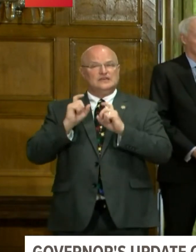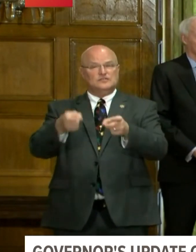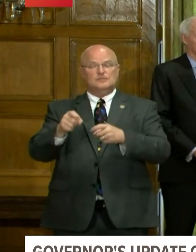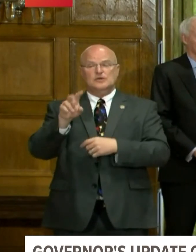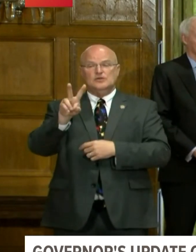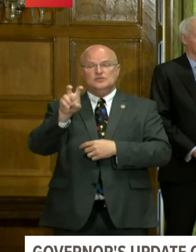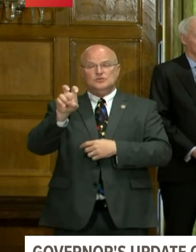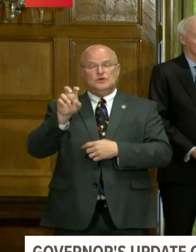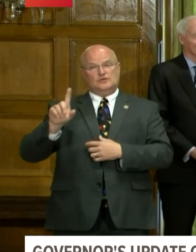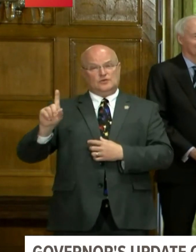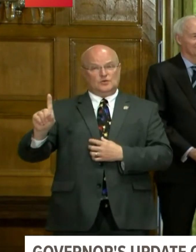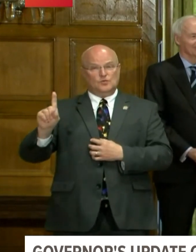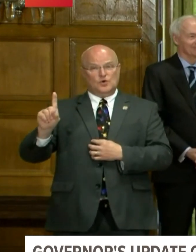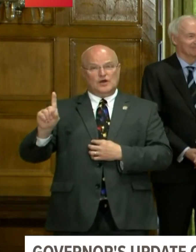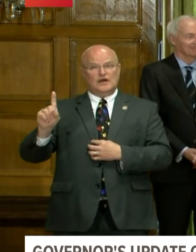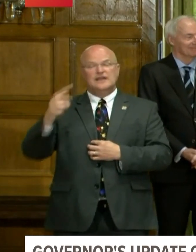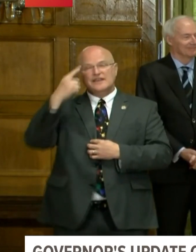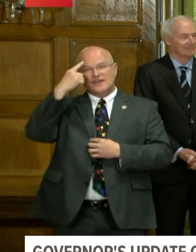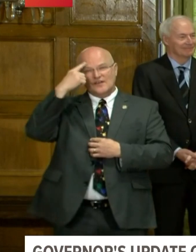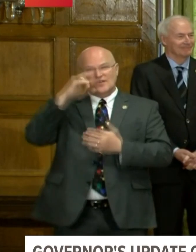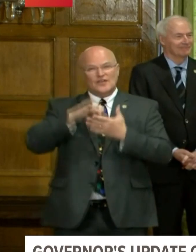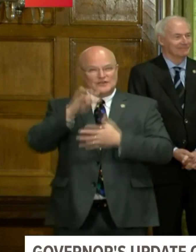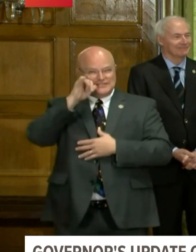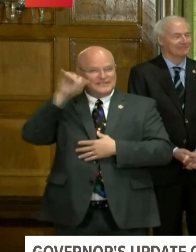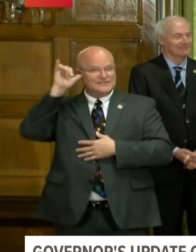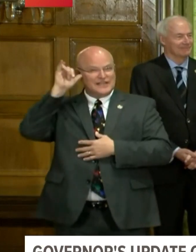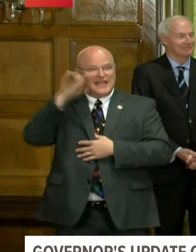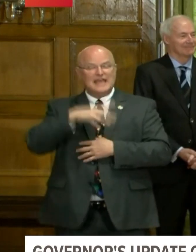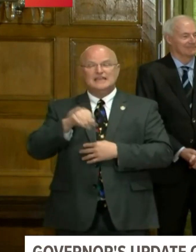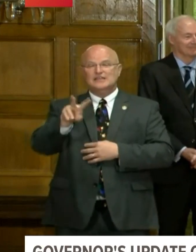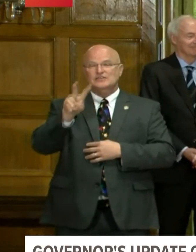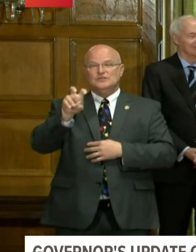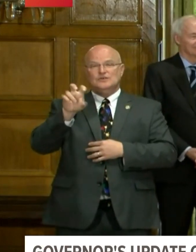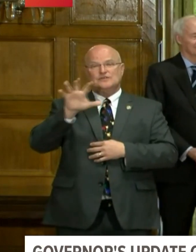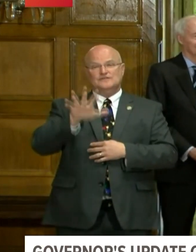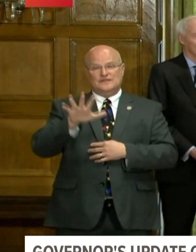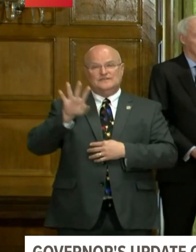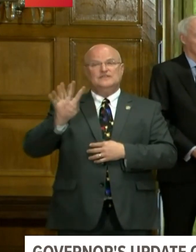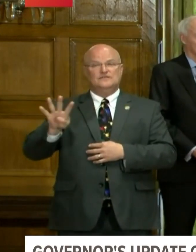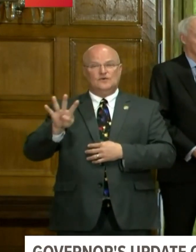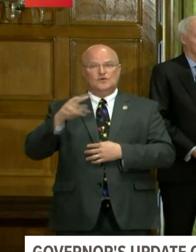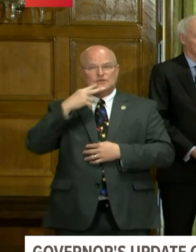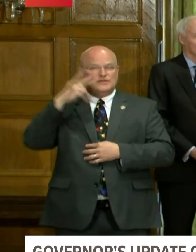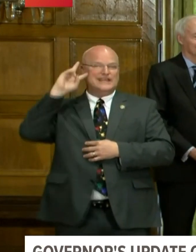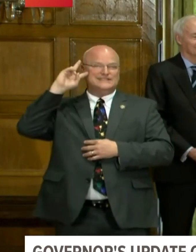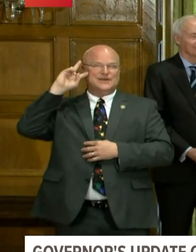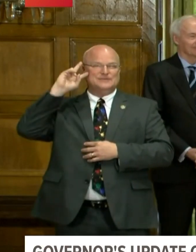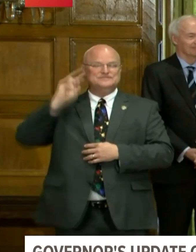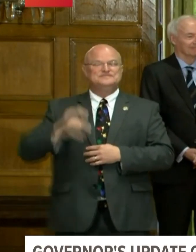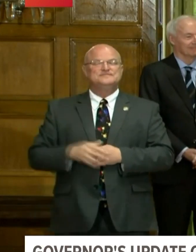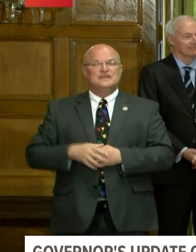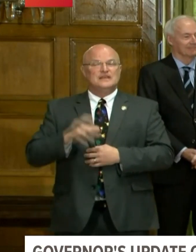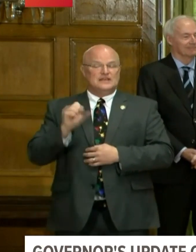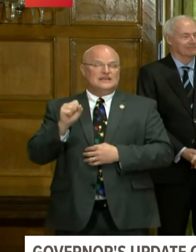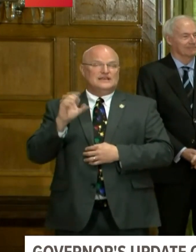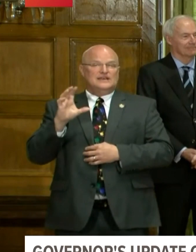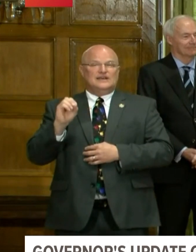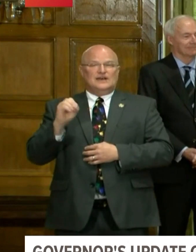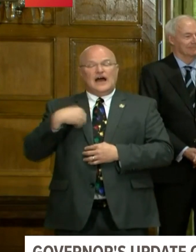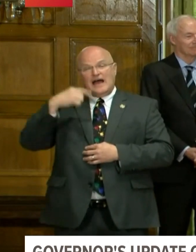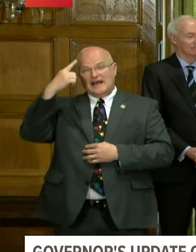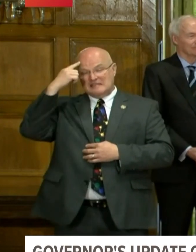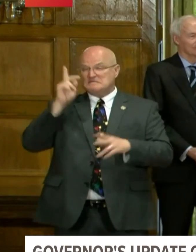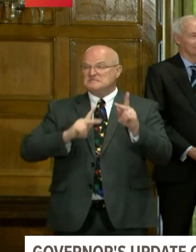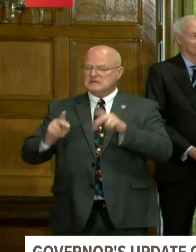contributed 201 to those yesterday and 254 the day before. So I